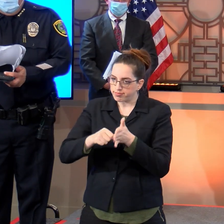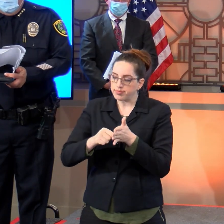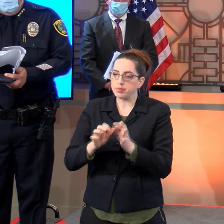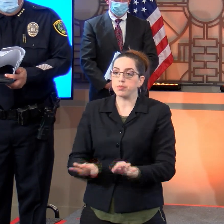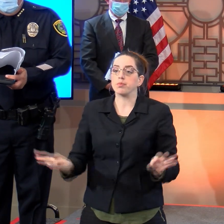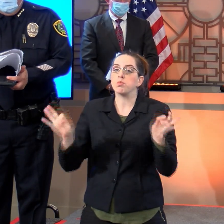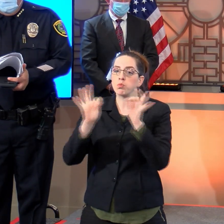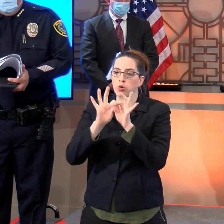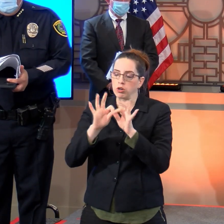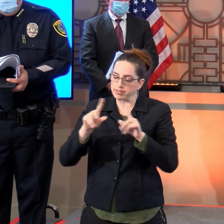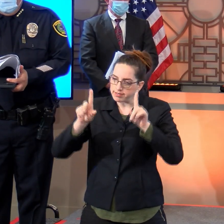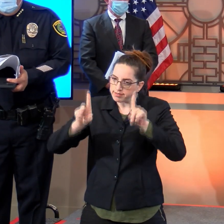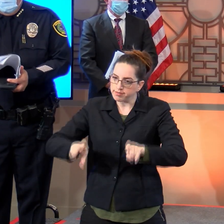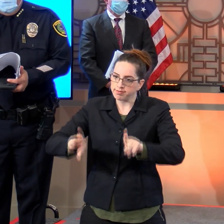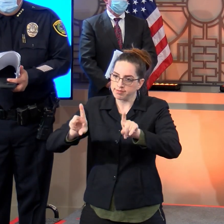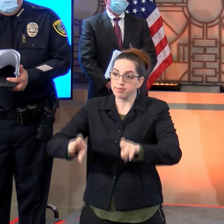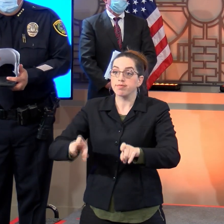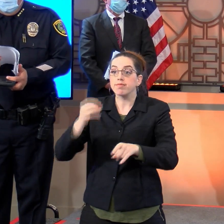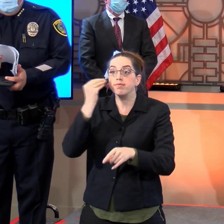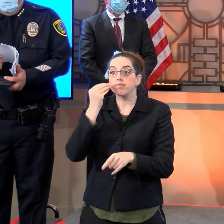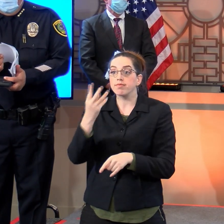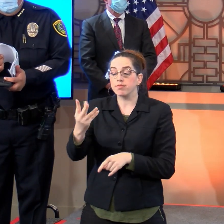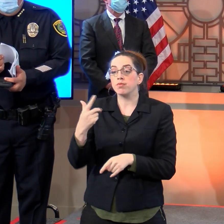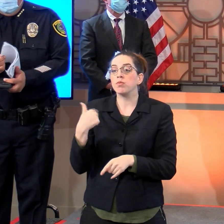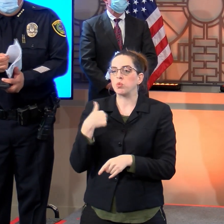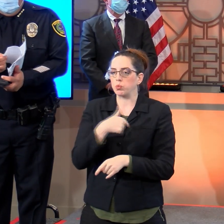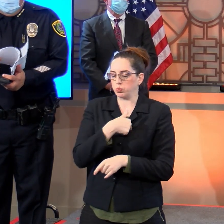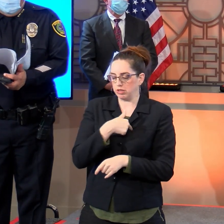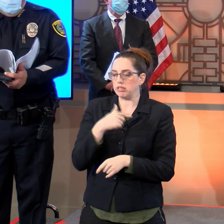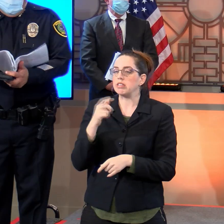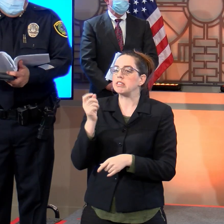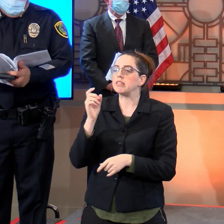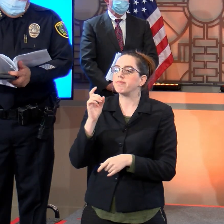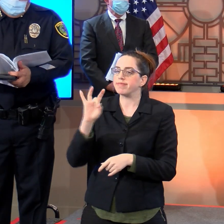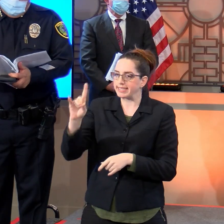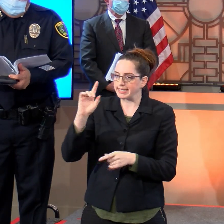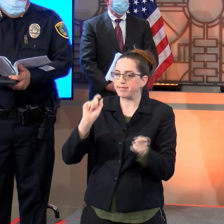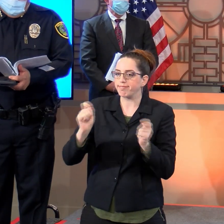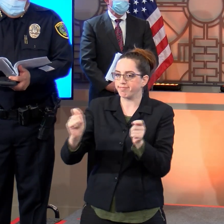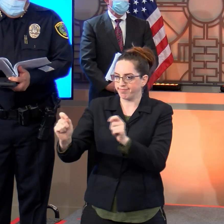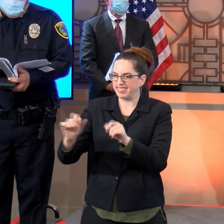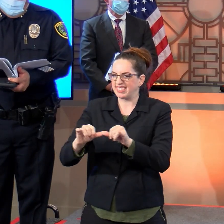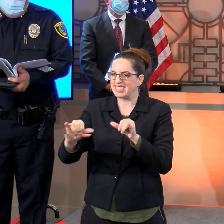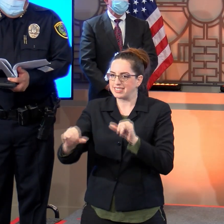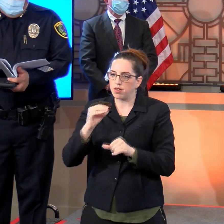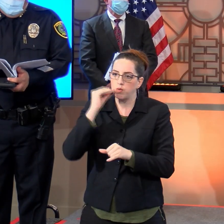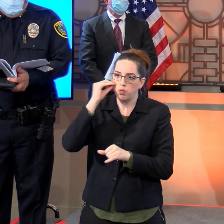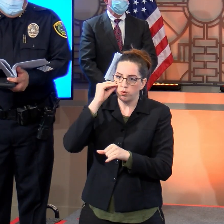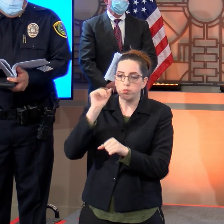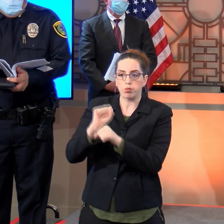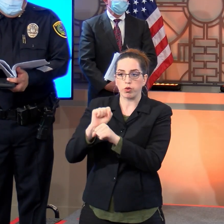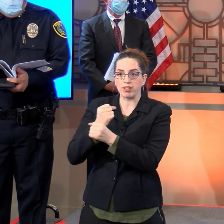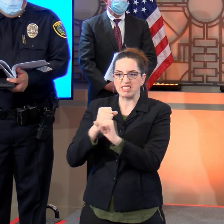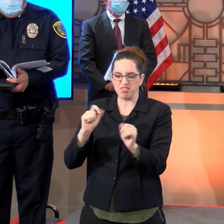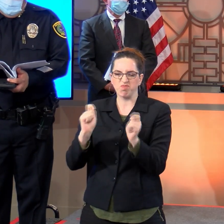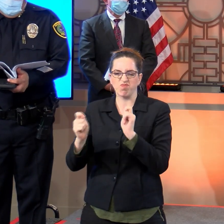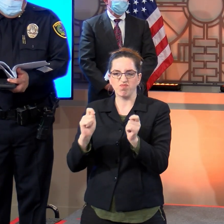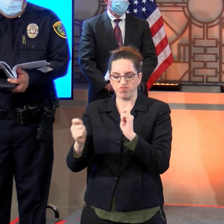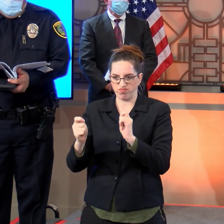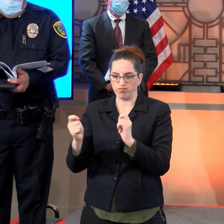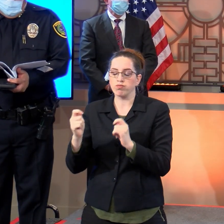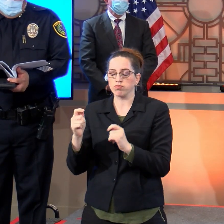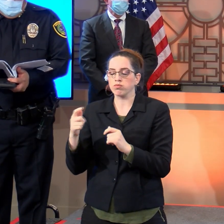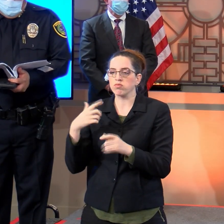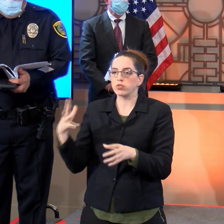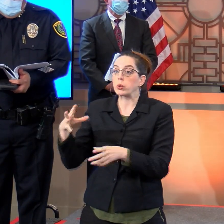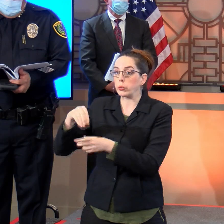testing. I will say to you that we have modified the city's stay home, work safe order to